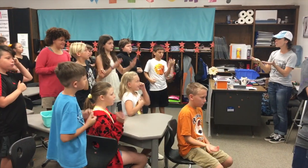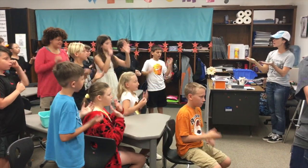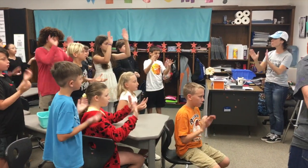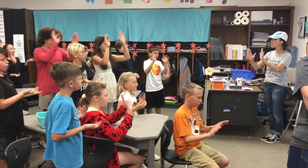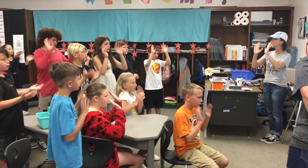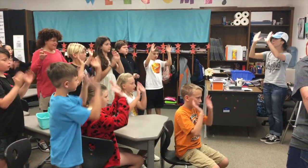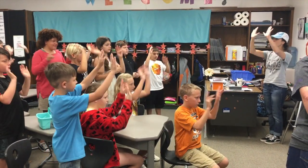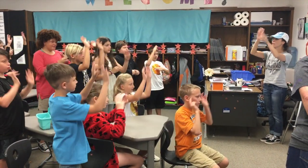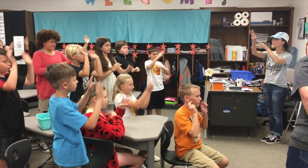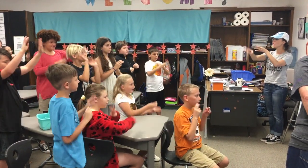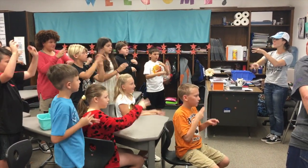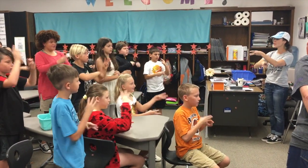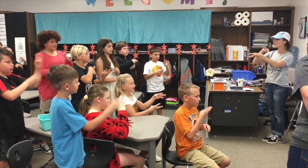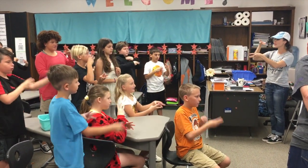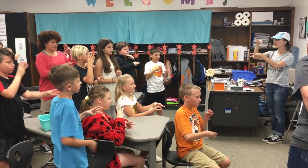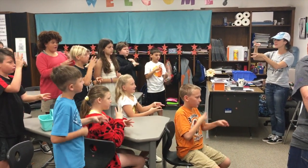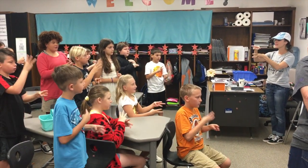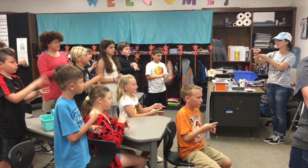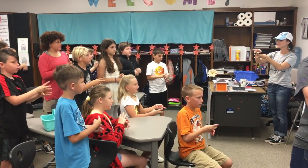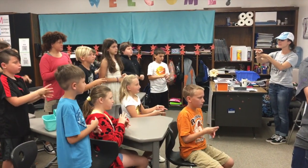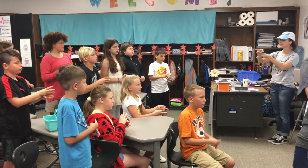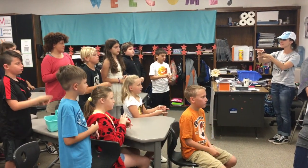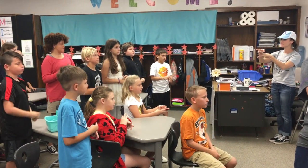what a wonderful world.